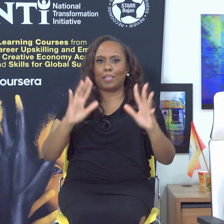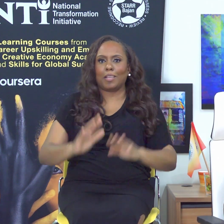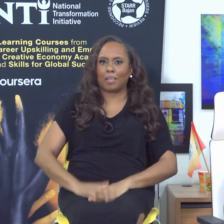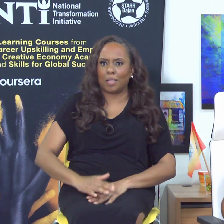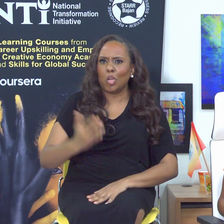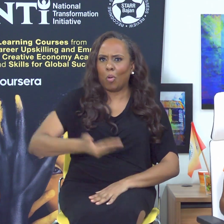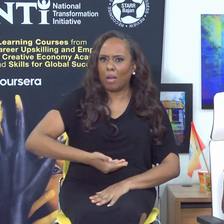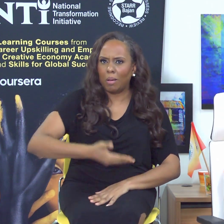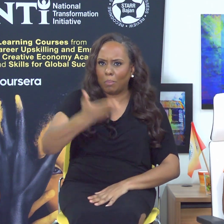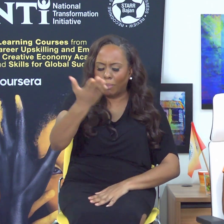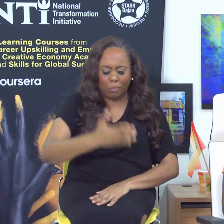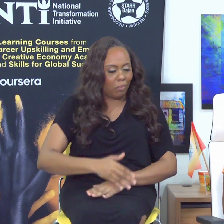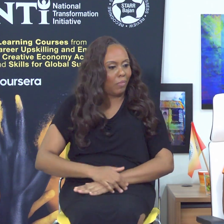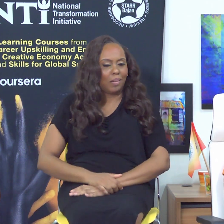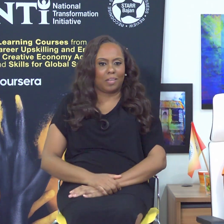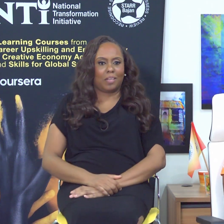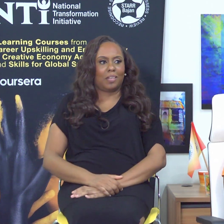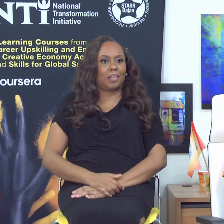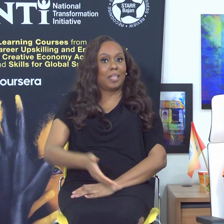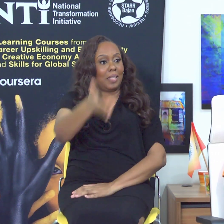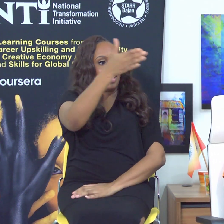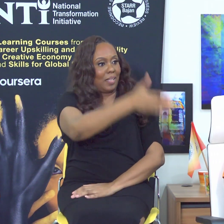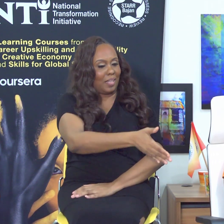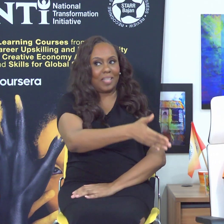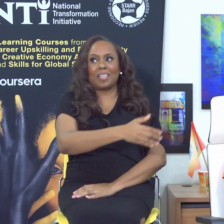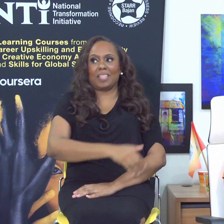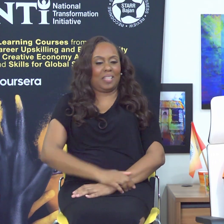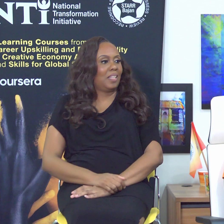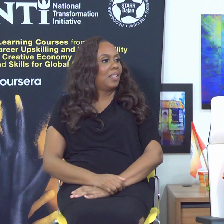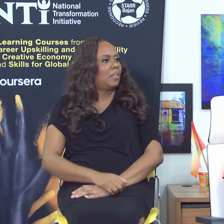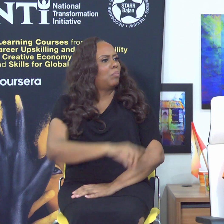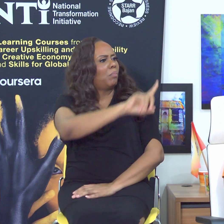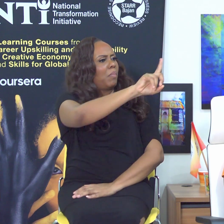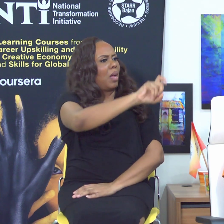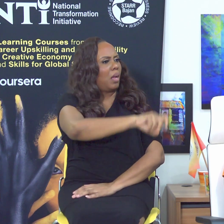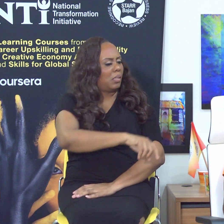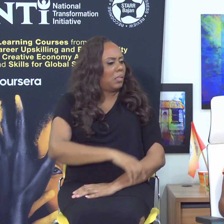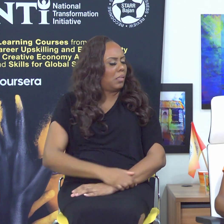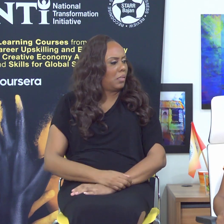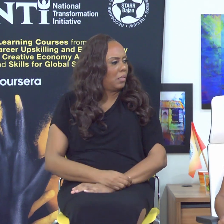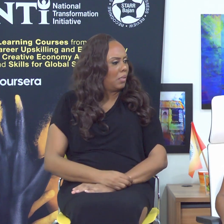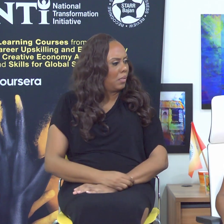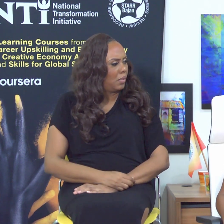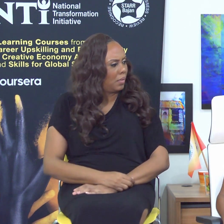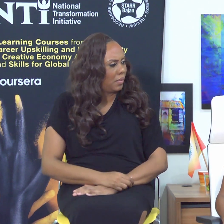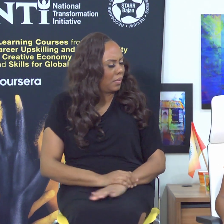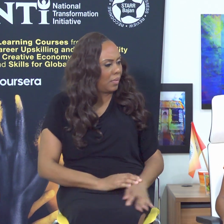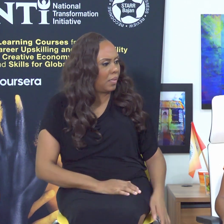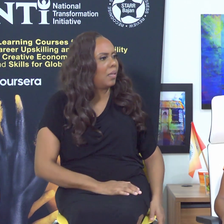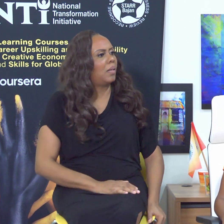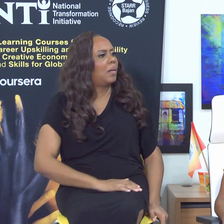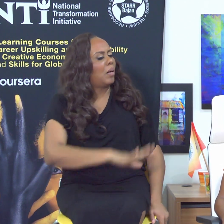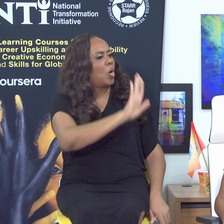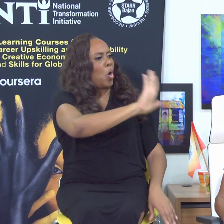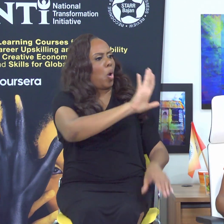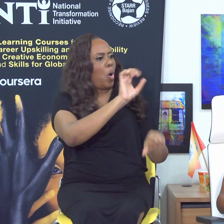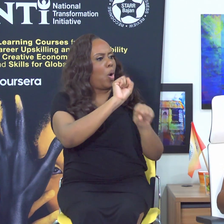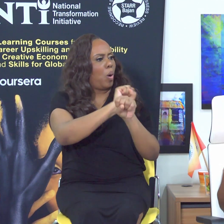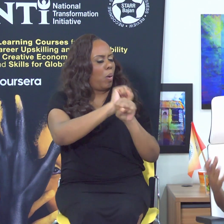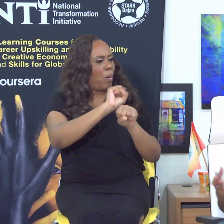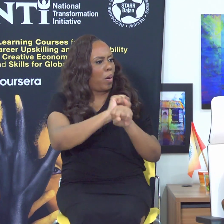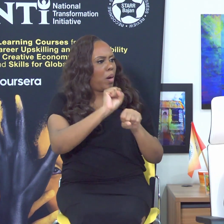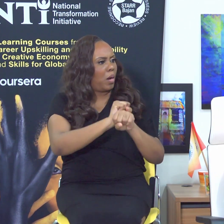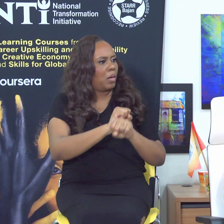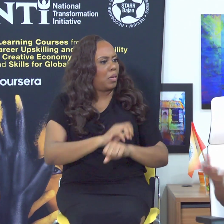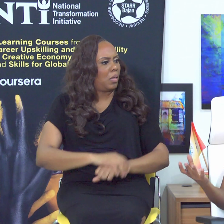that advice. We're going to go now to Dwayne Clark. Dwayne, I want to ask you about your work. The